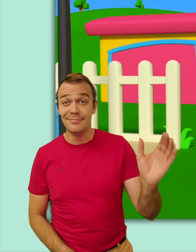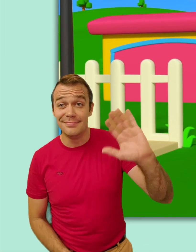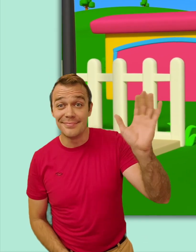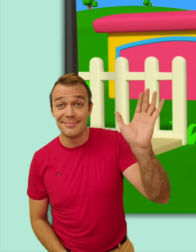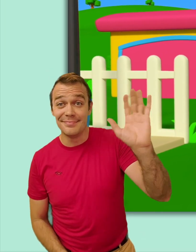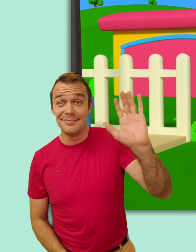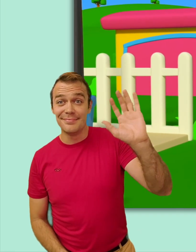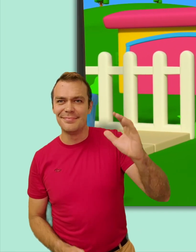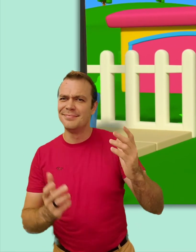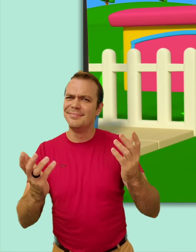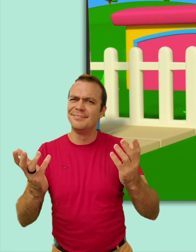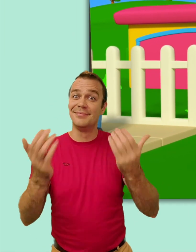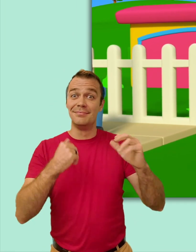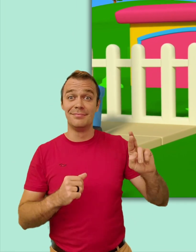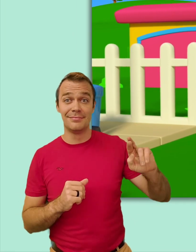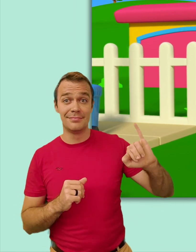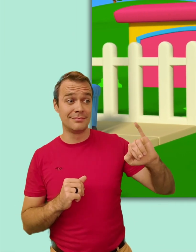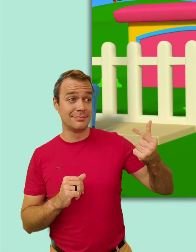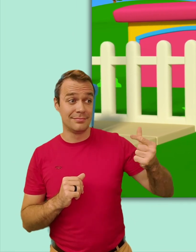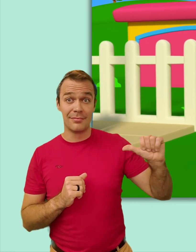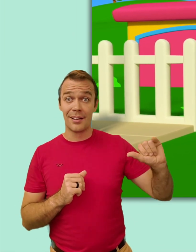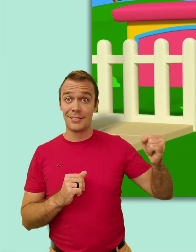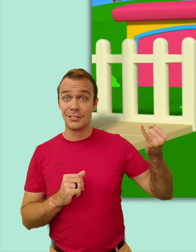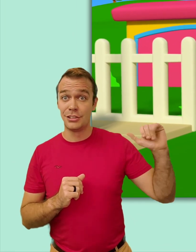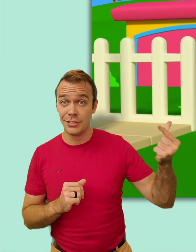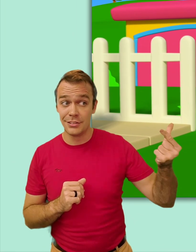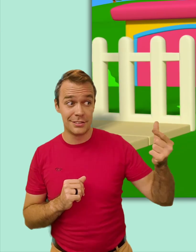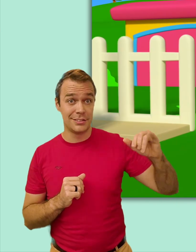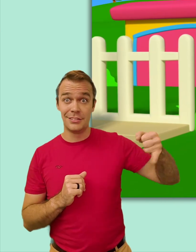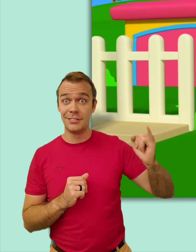Hi kids, let's do rig-a-jig jig.